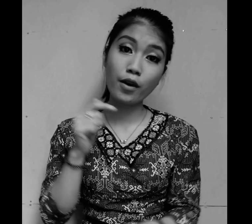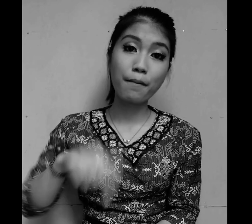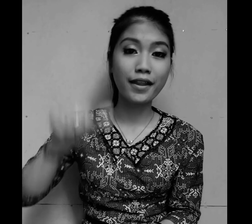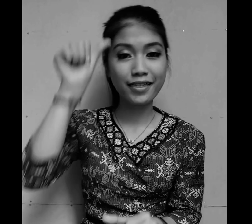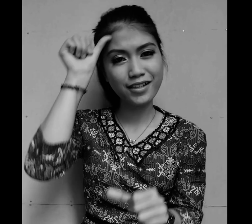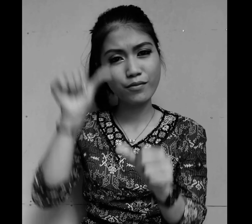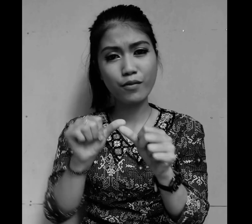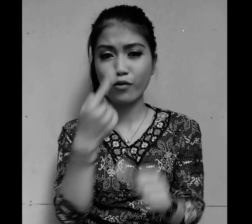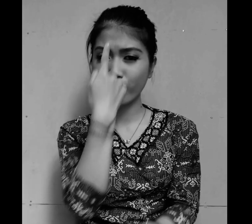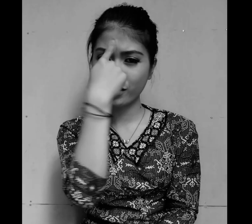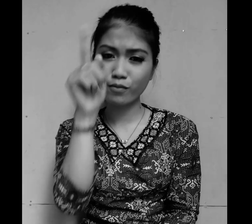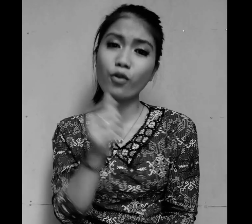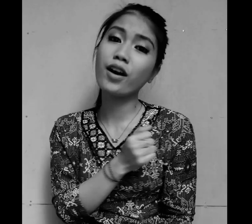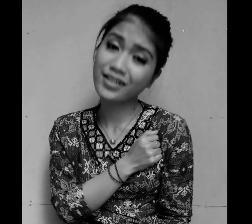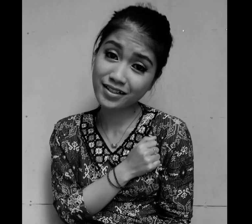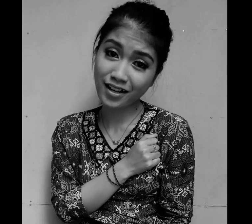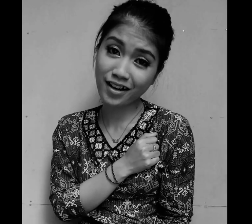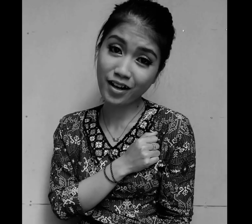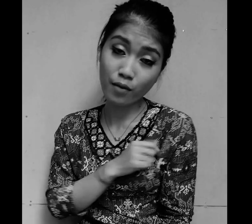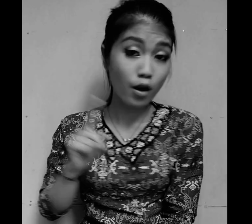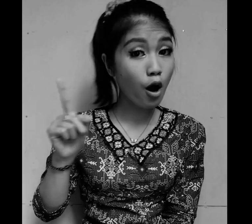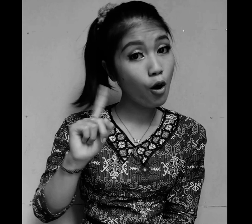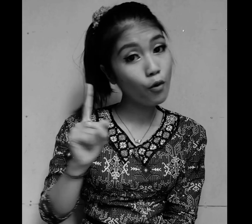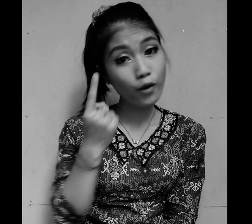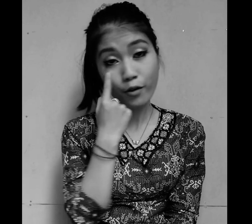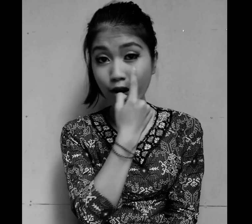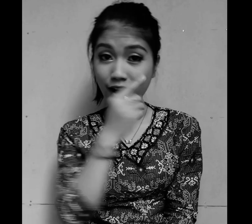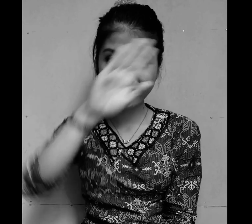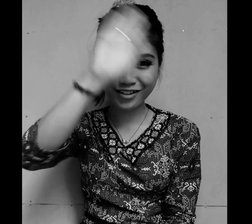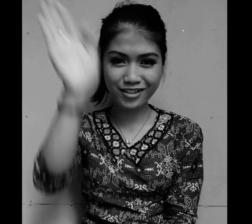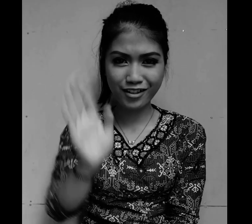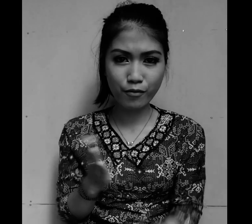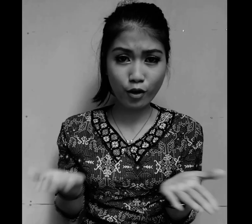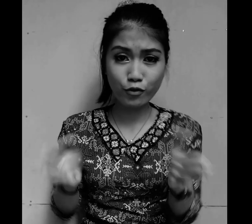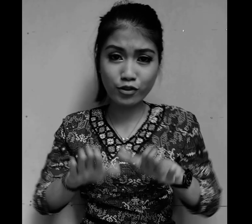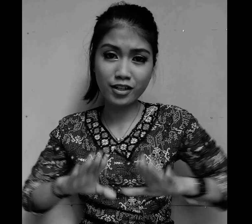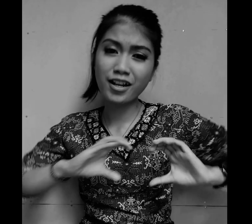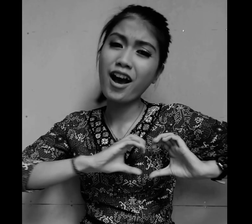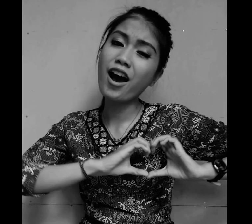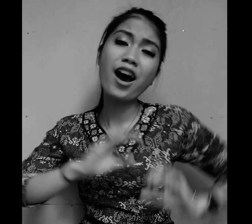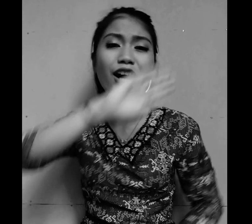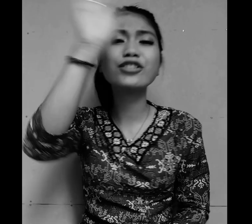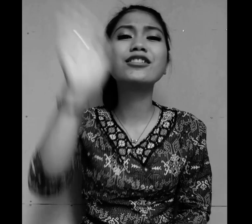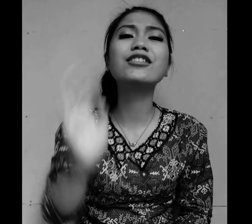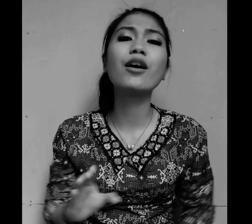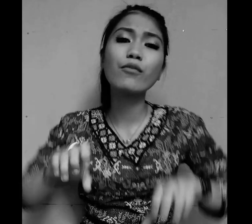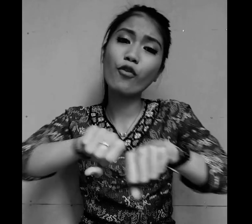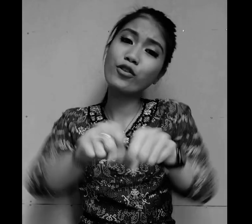We made these memories for ourselves. Where our eyes are never closing, hearts are never